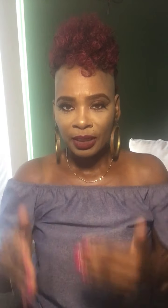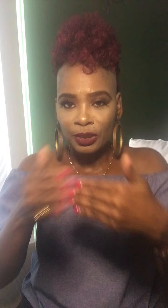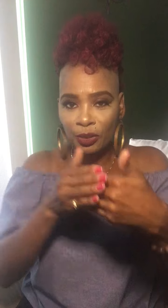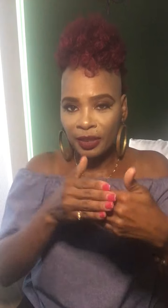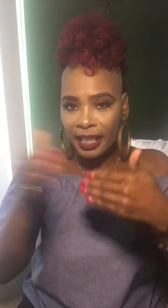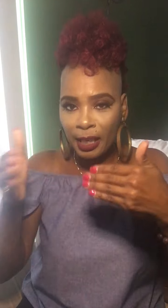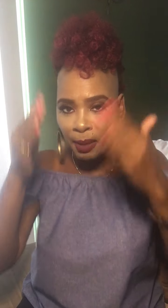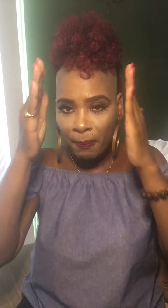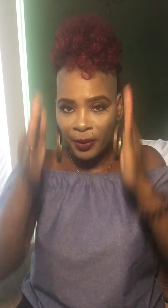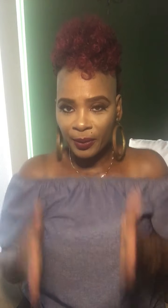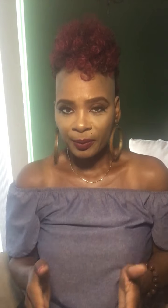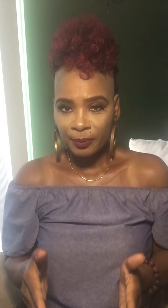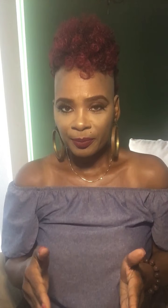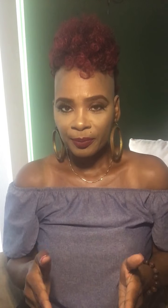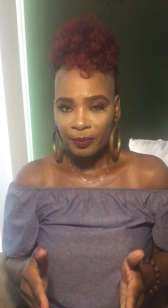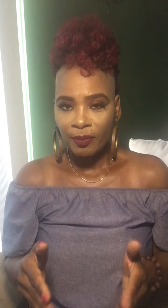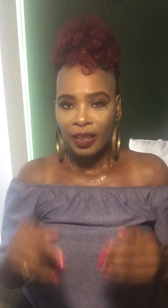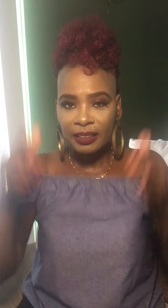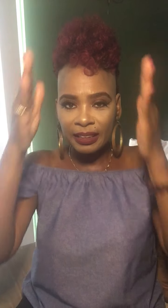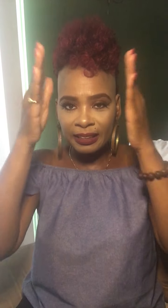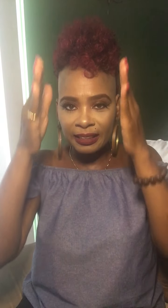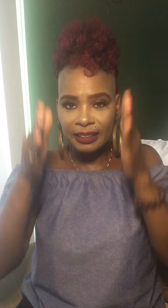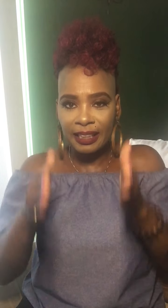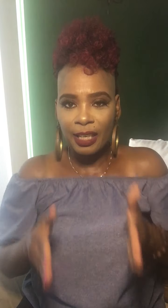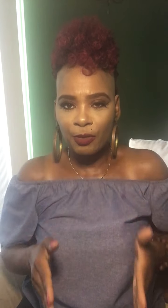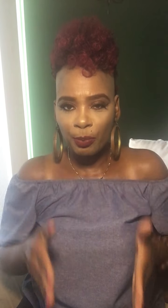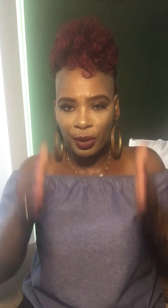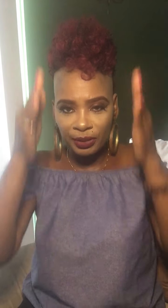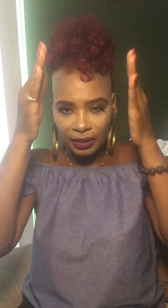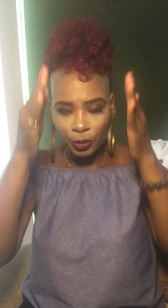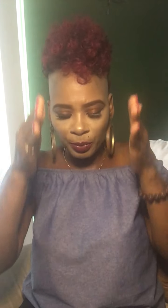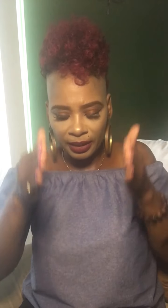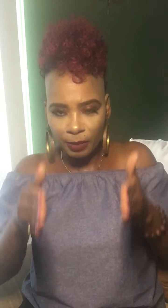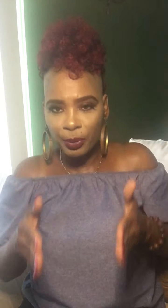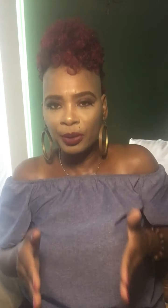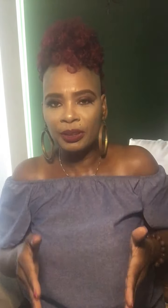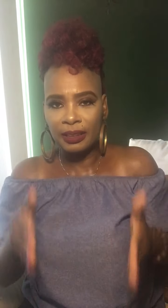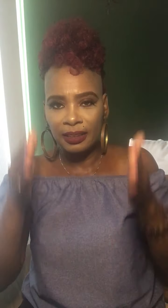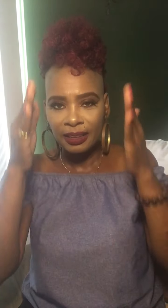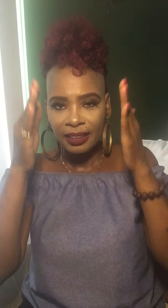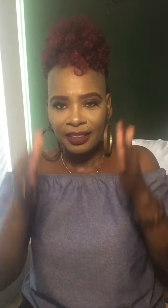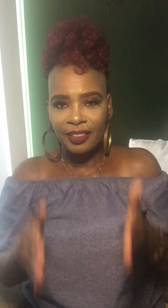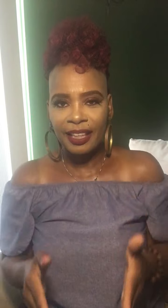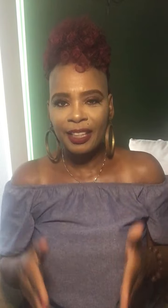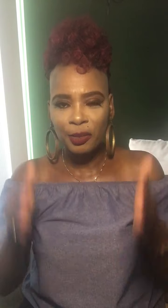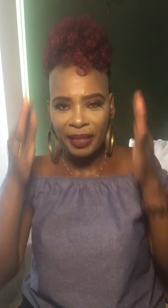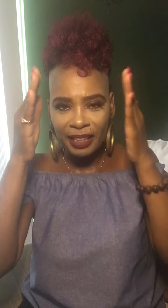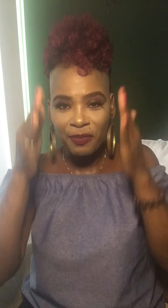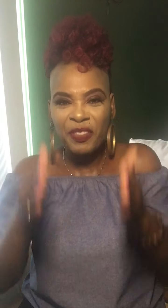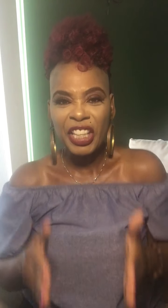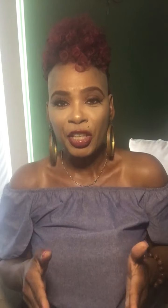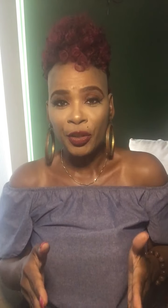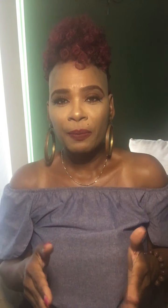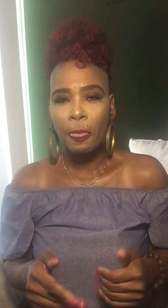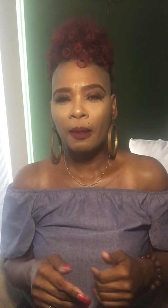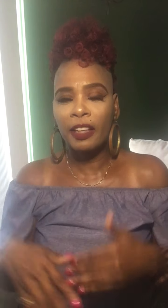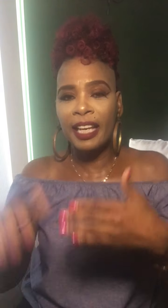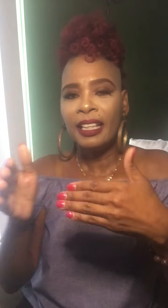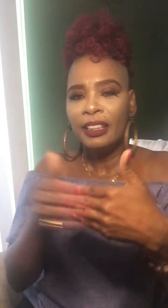So neighbor. This is a sign for person. You're putting a person, okay? You're making a figure, okay?